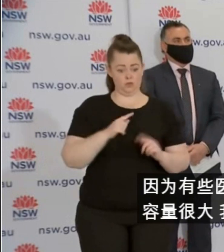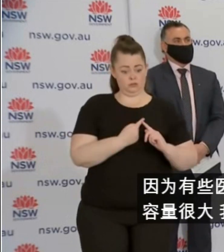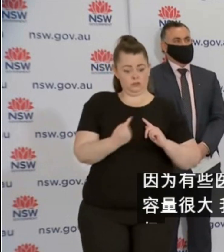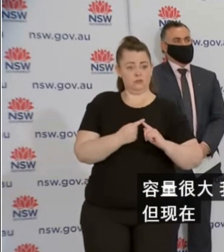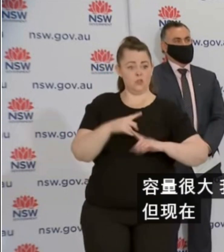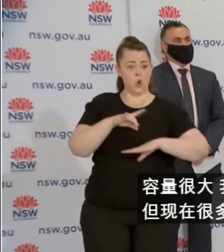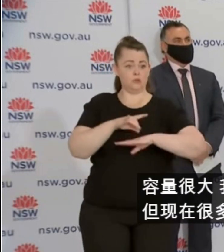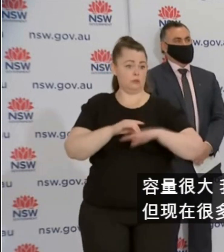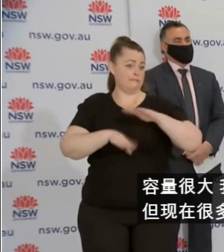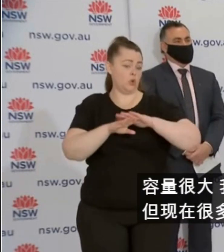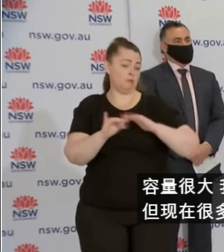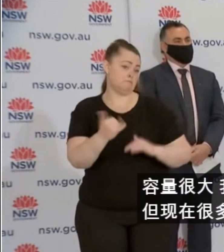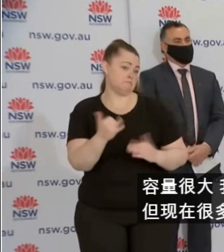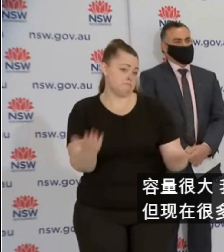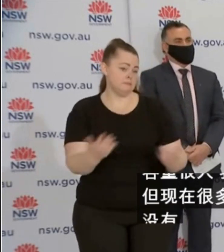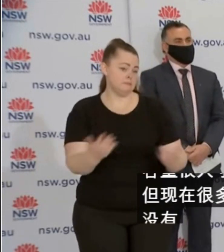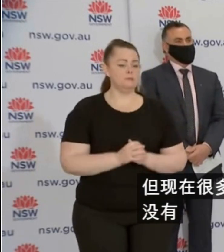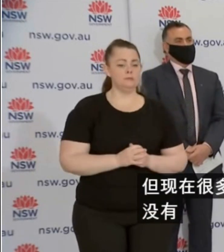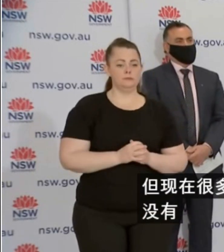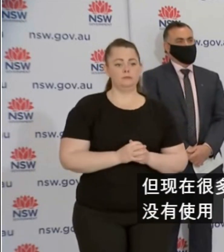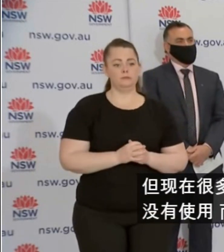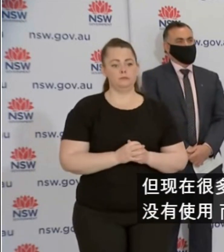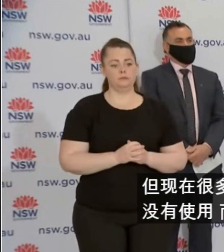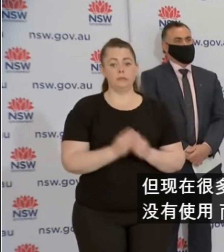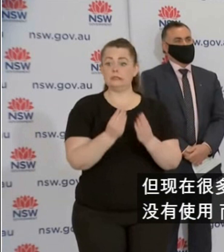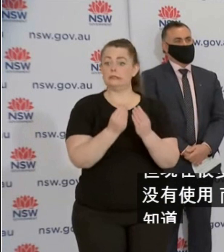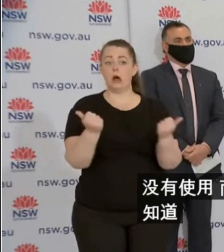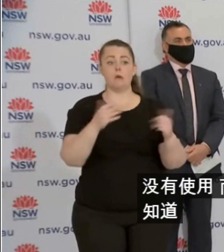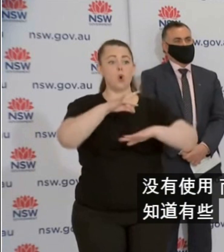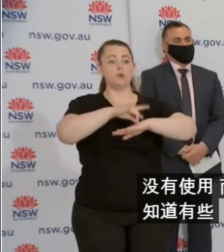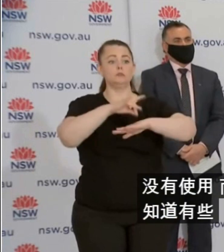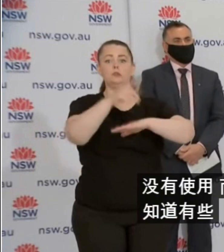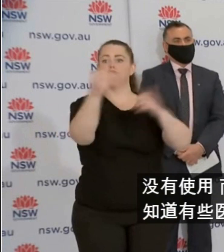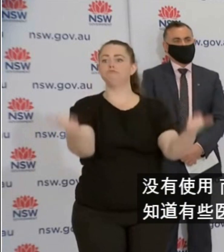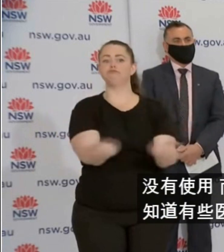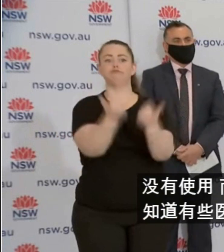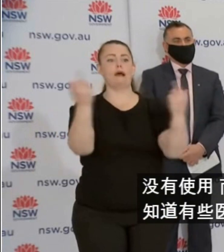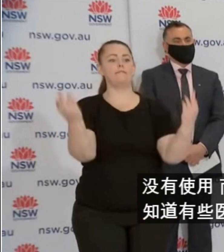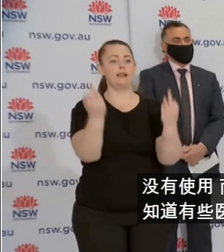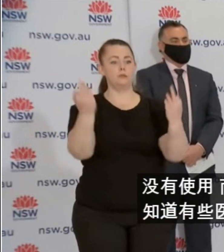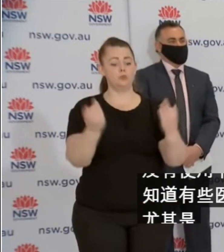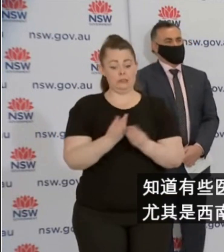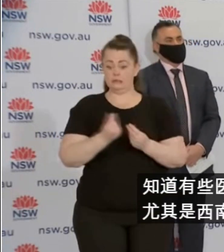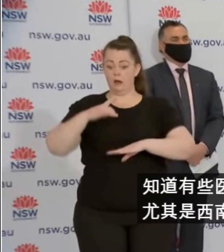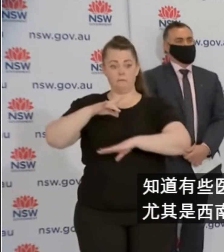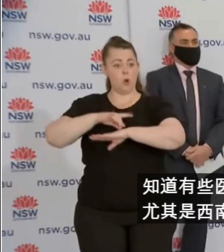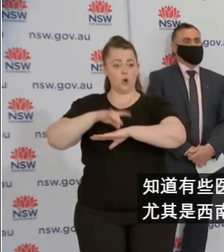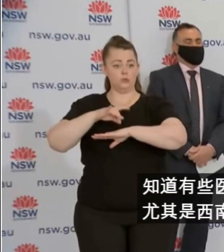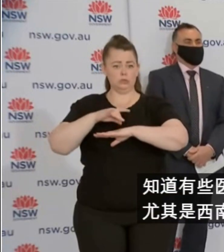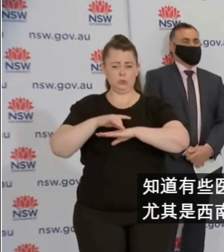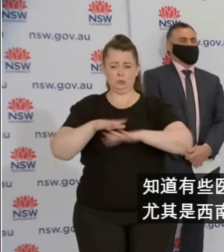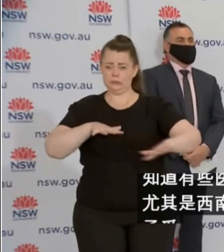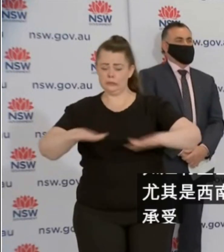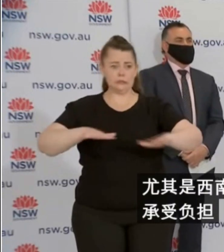shouldn't say a lot, but many hospitals have capacity now that isn't being used, whereas we know that some hospitals in southwestern and Western Sydney in